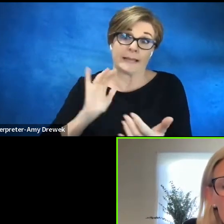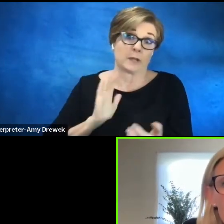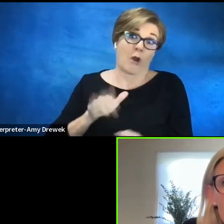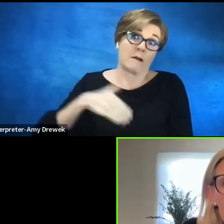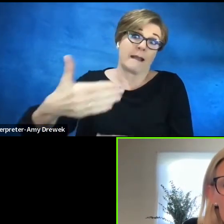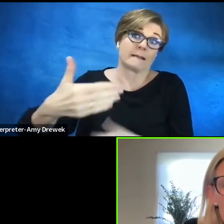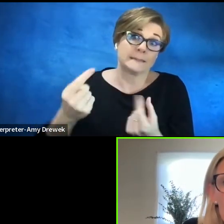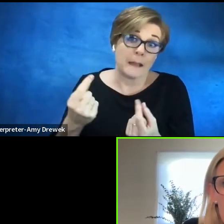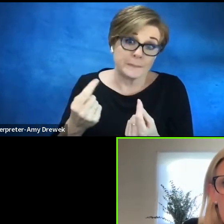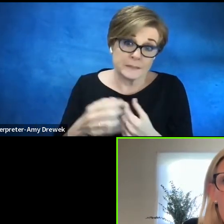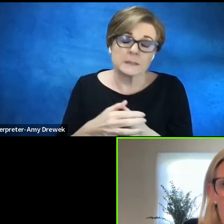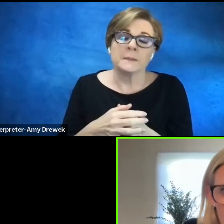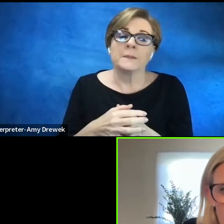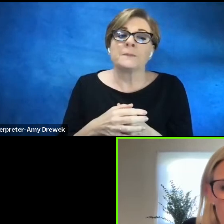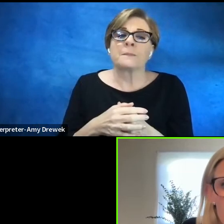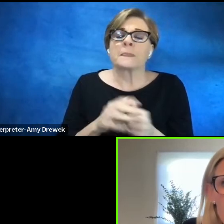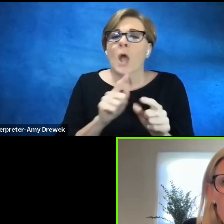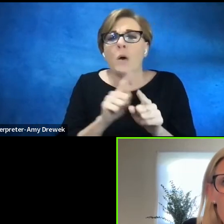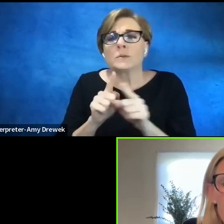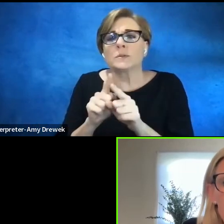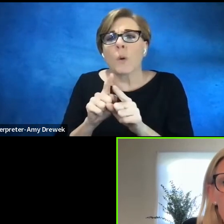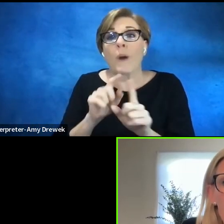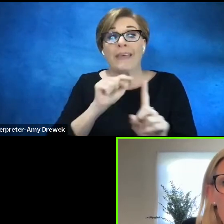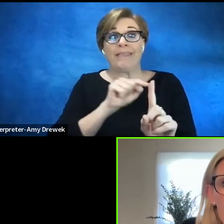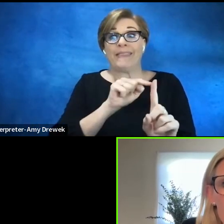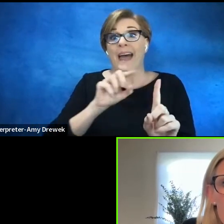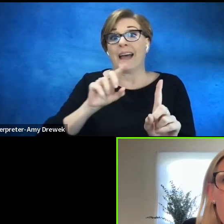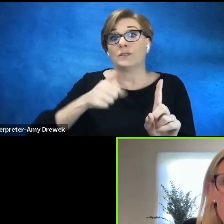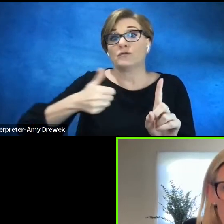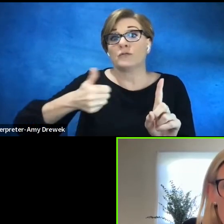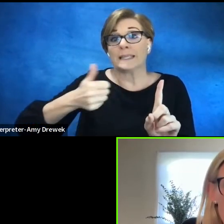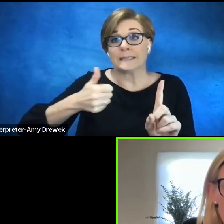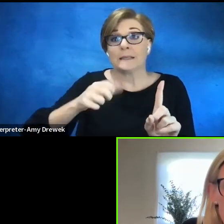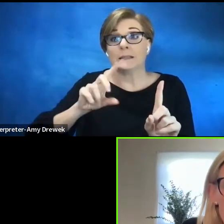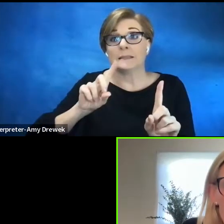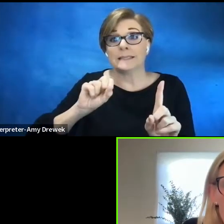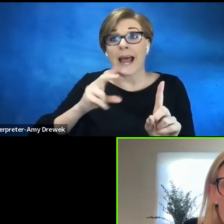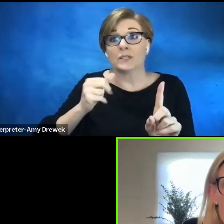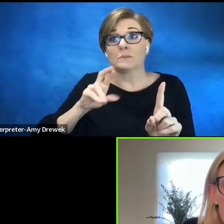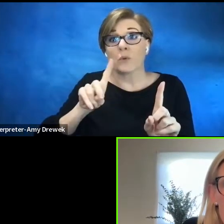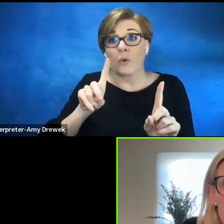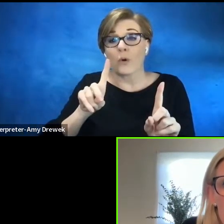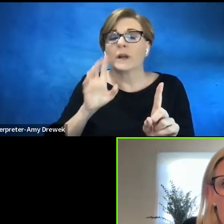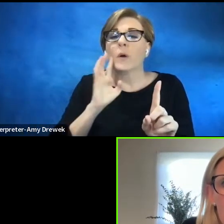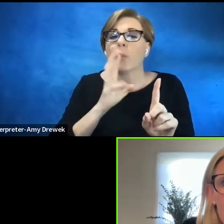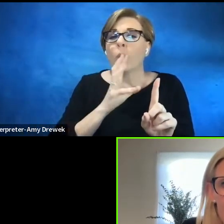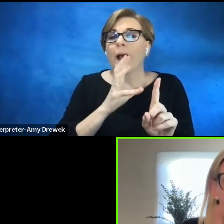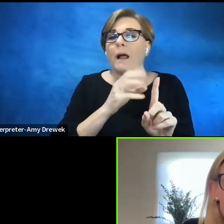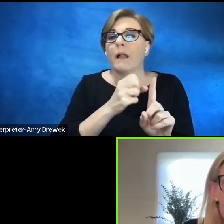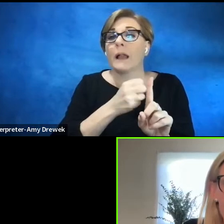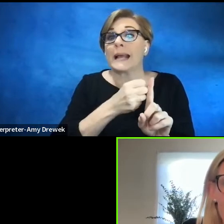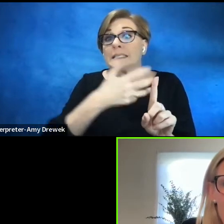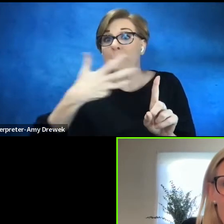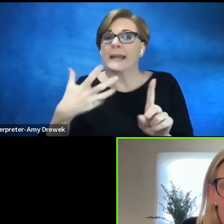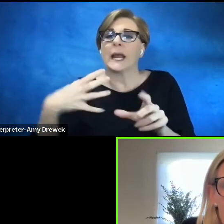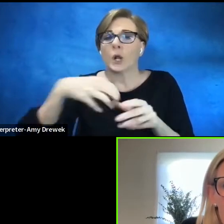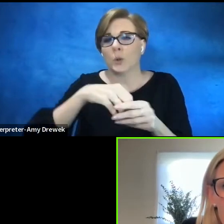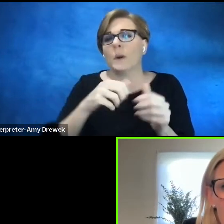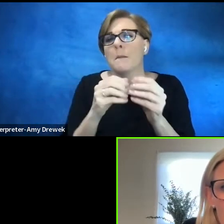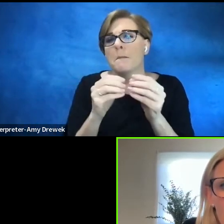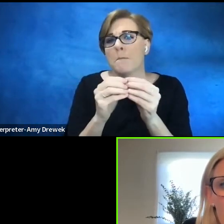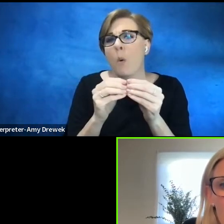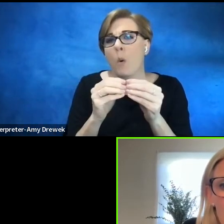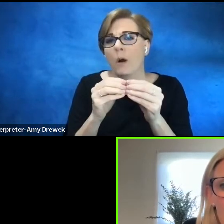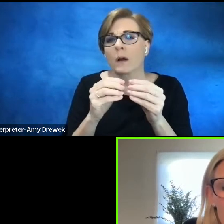well as we are actually expanding that dashboard to include more transit systems. So that I should have added, that's